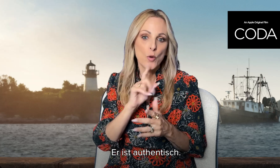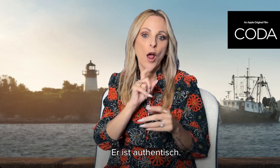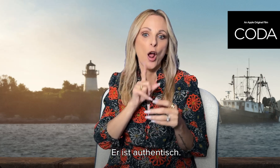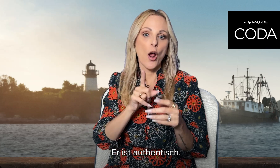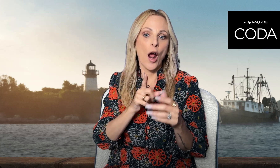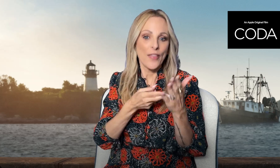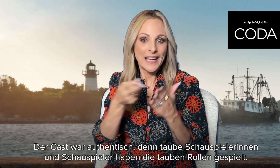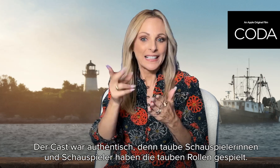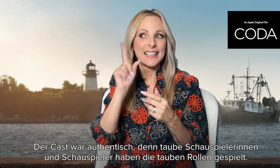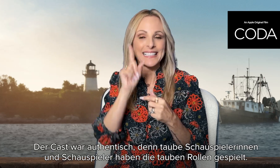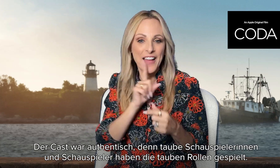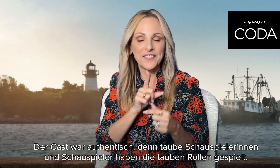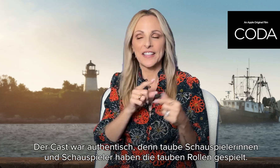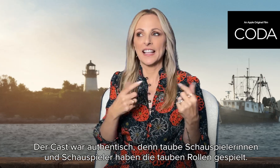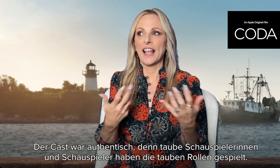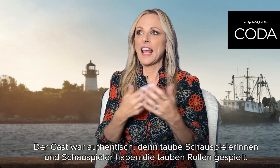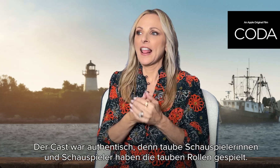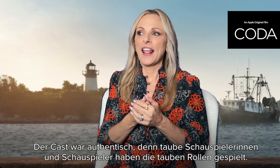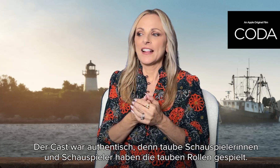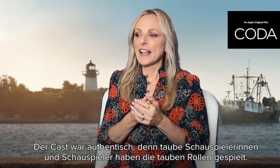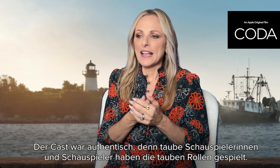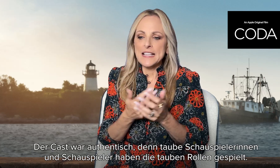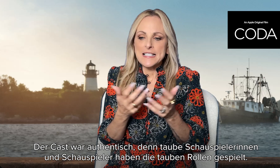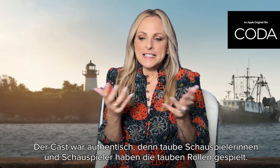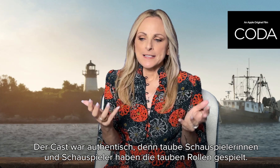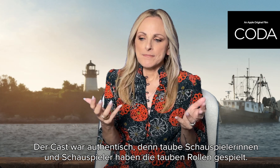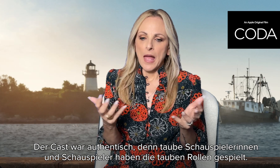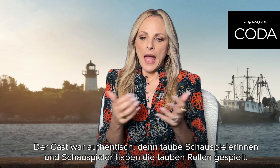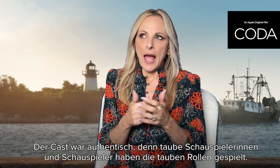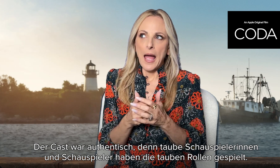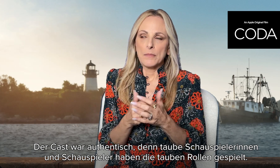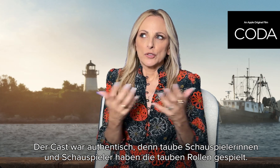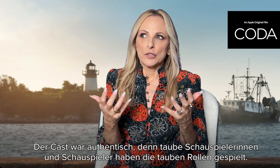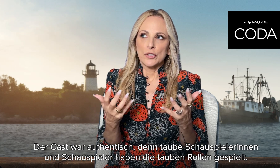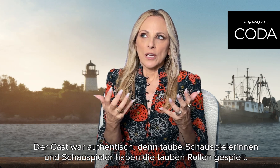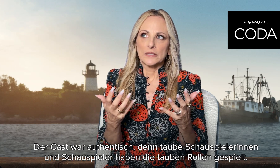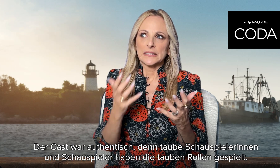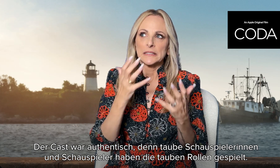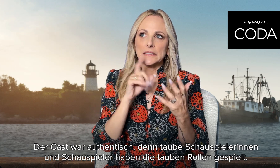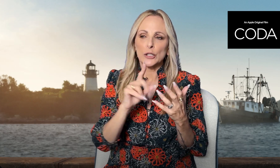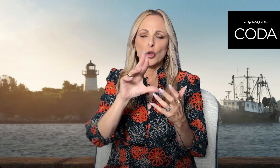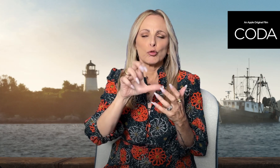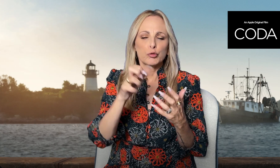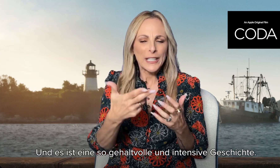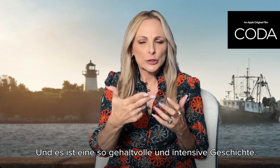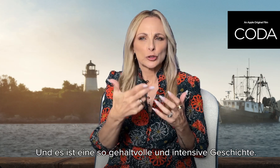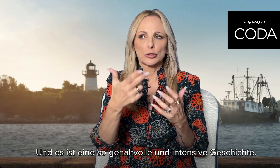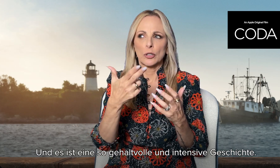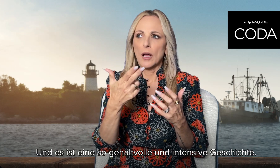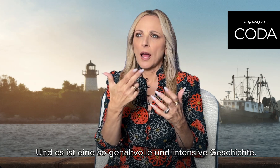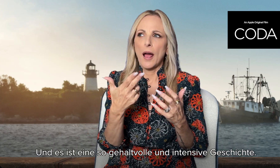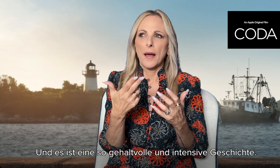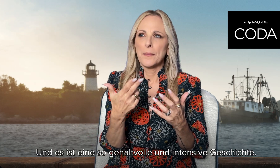was authentic, that the actors were authentically played by, you know, were deaf, playing deaf roles.